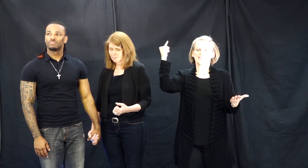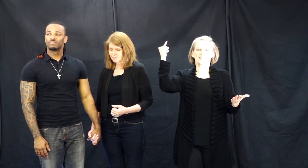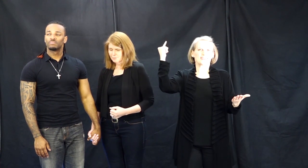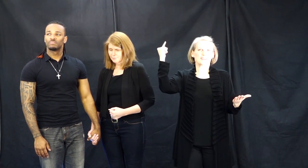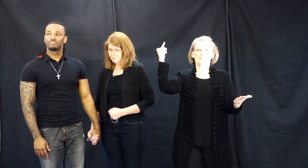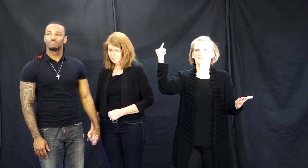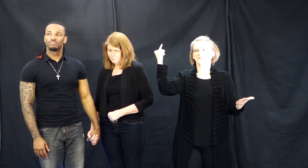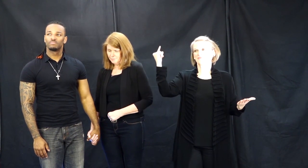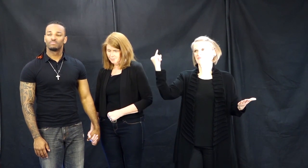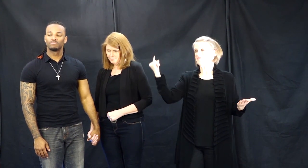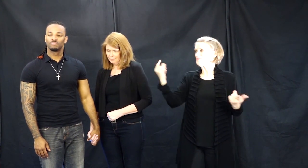imagine?